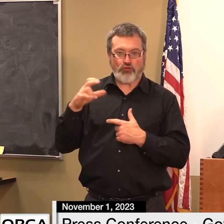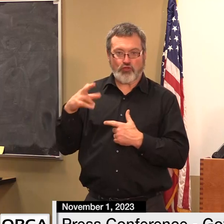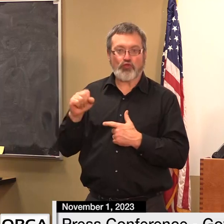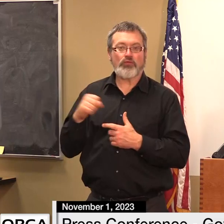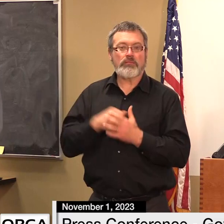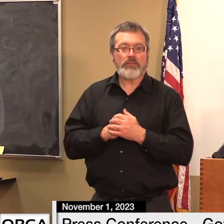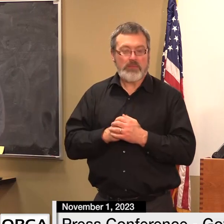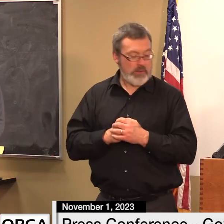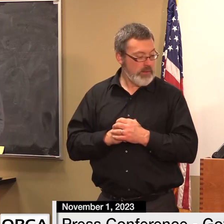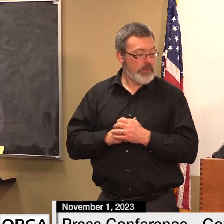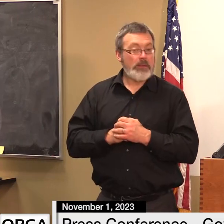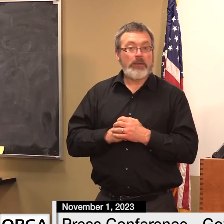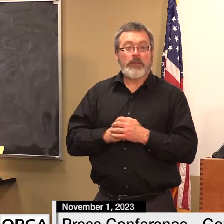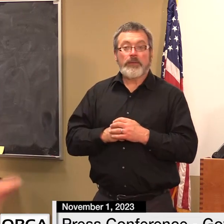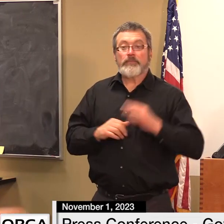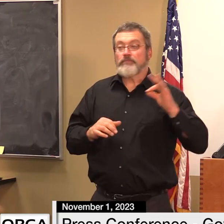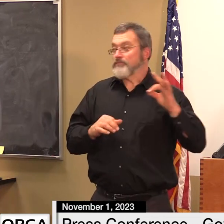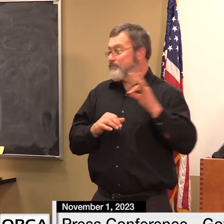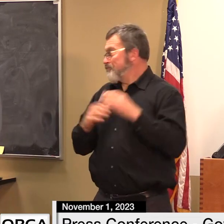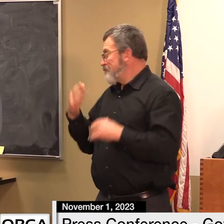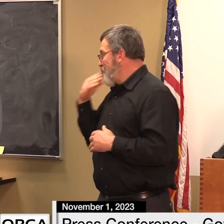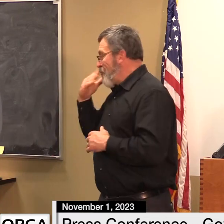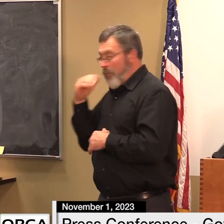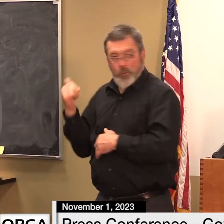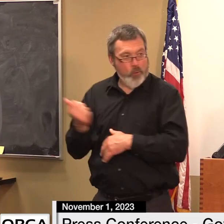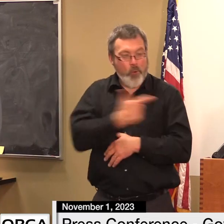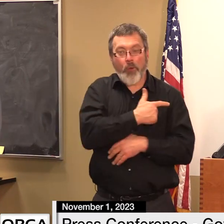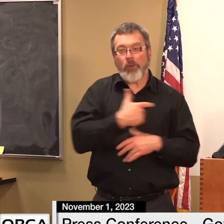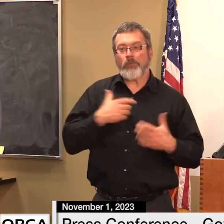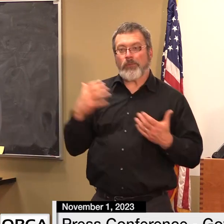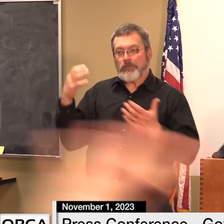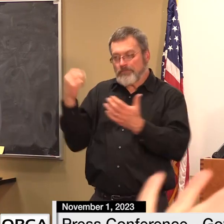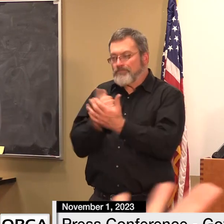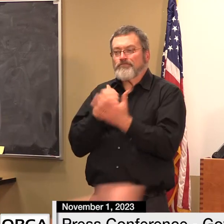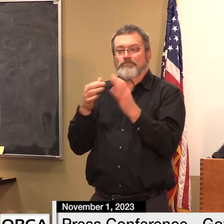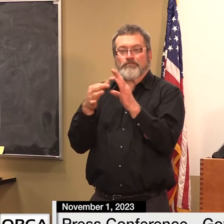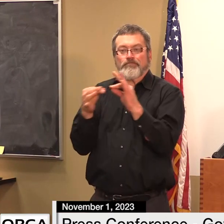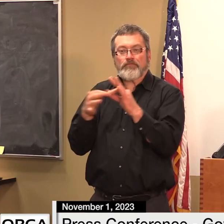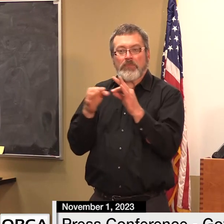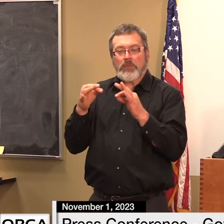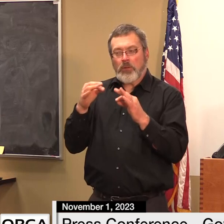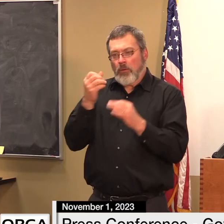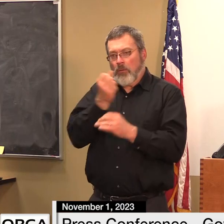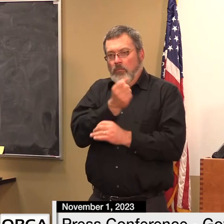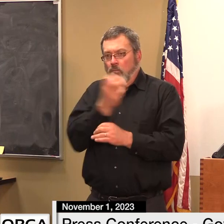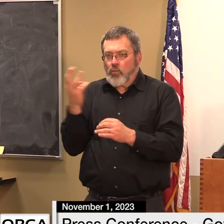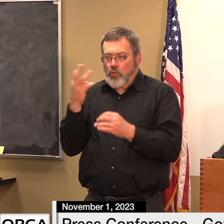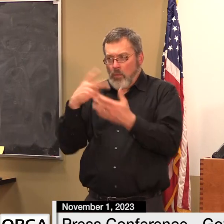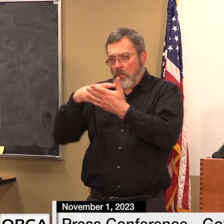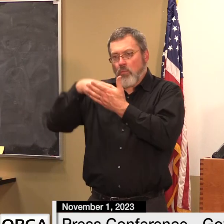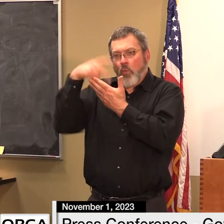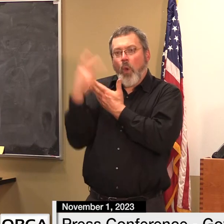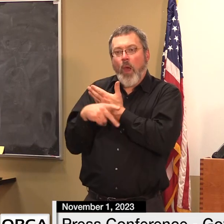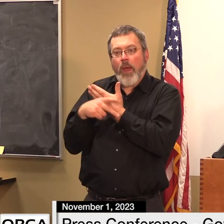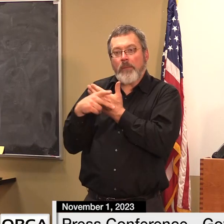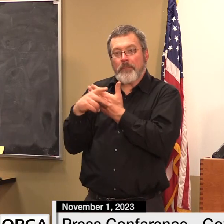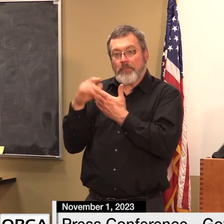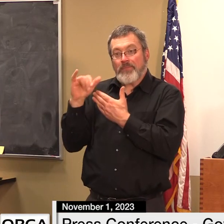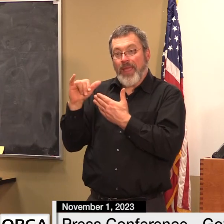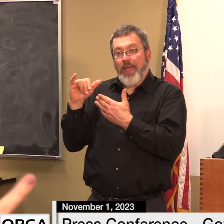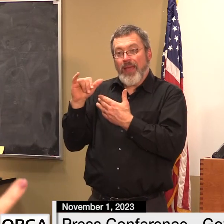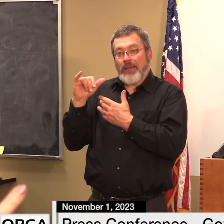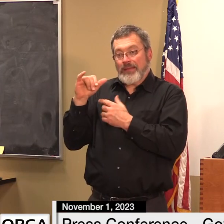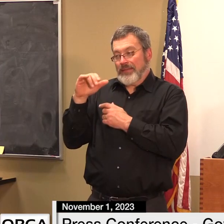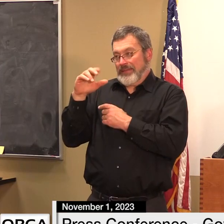Good morning, everyone. Thank you, Tim. Thank you, Governor. I'm pleased to let people know about a few important programs that we run out of the Department for Children and